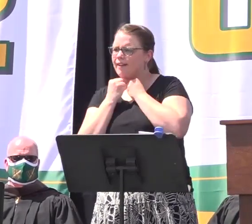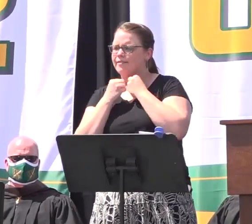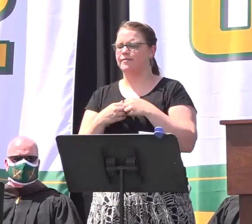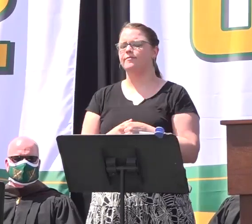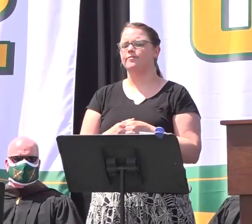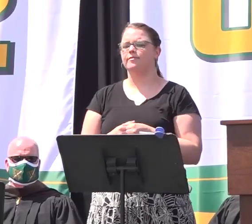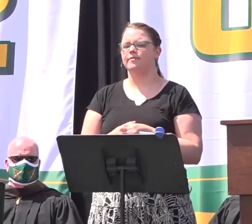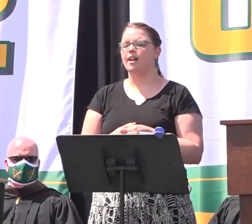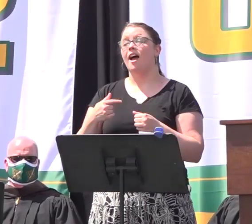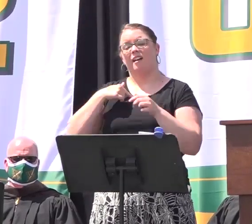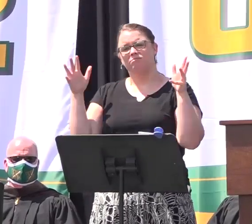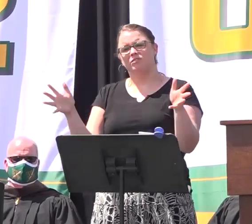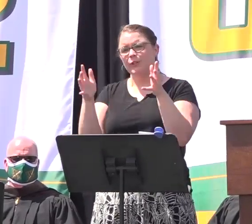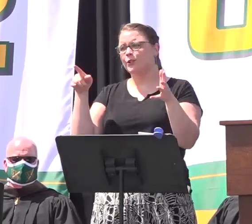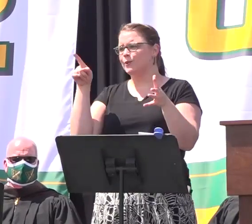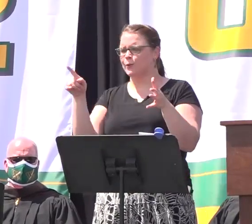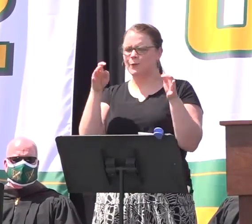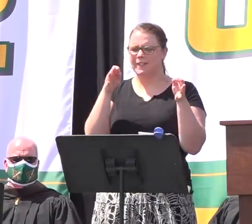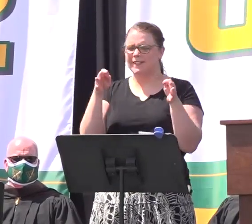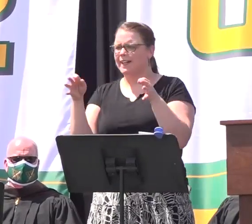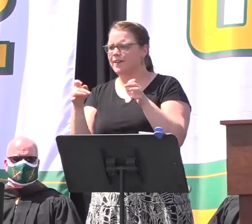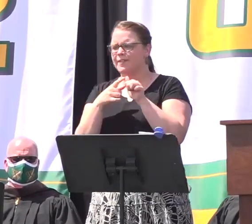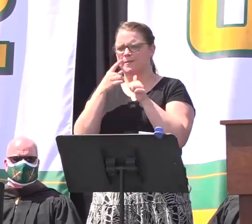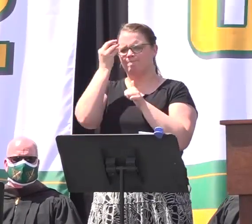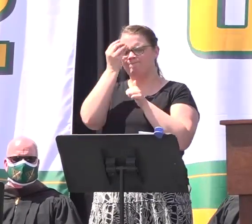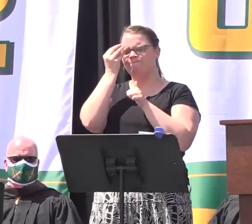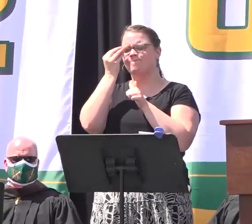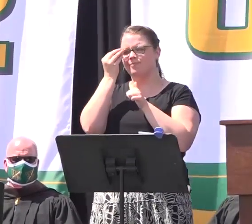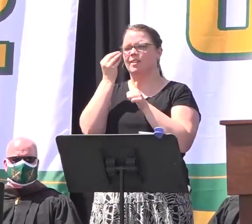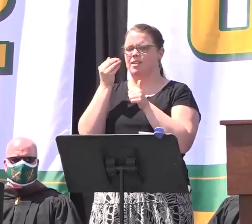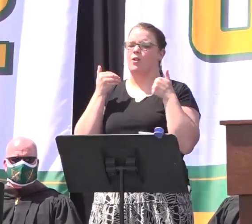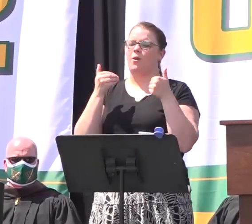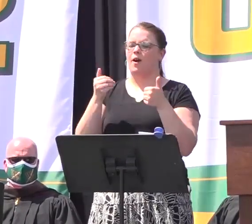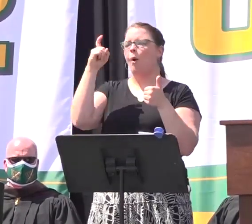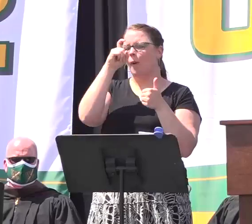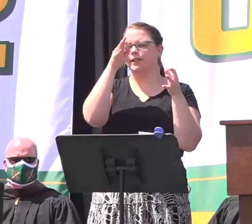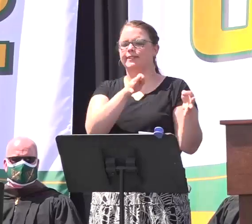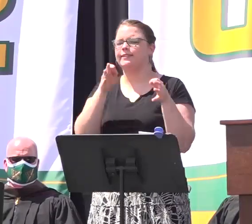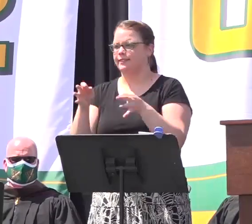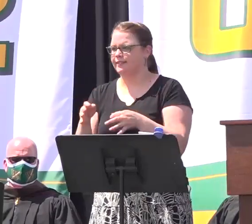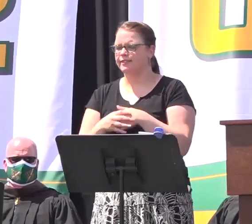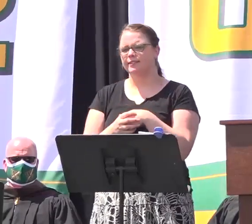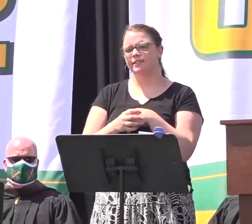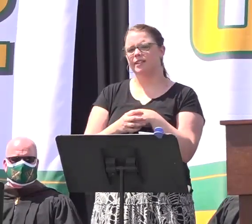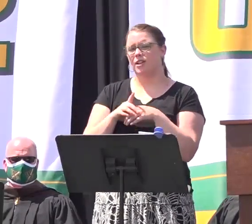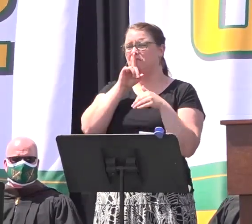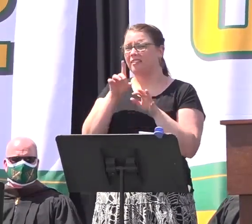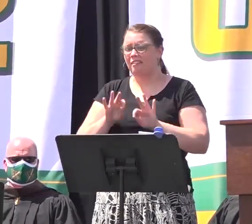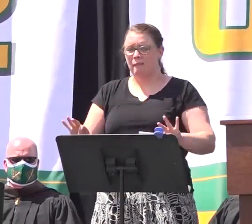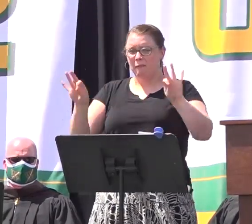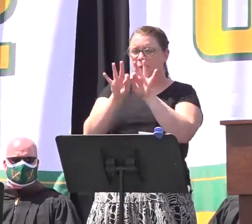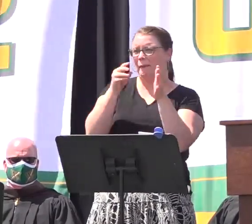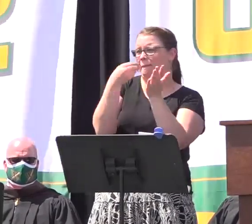decisions wisely, and remember that success is not measured by titles, money, or piles of possessions and